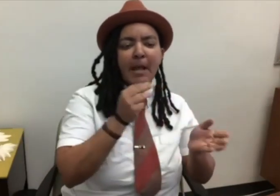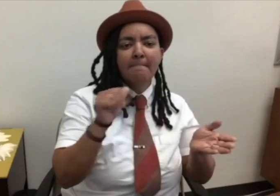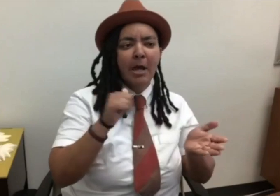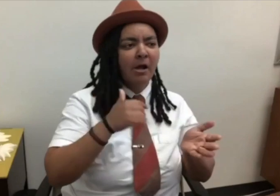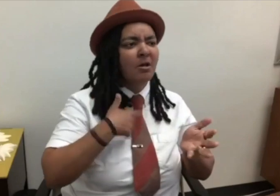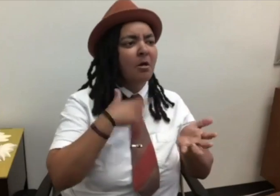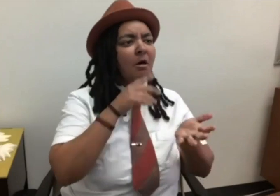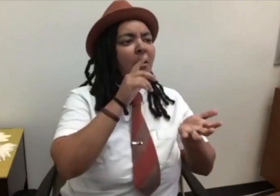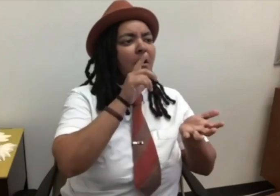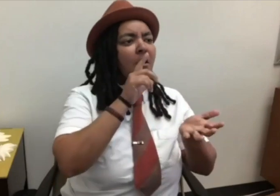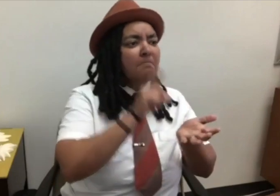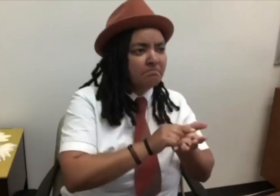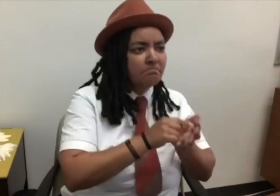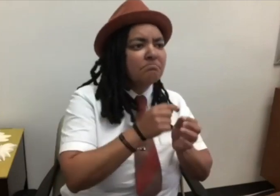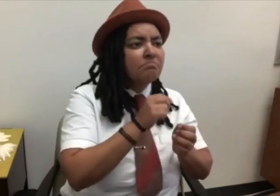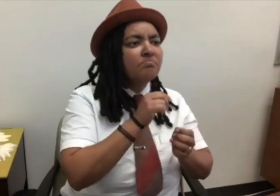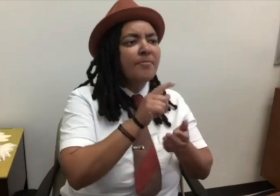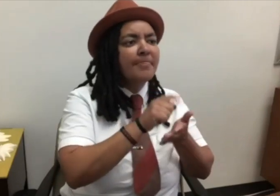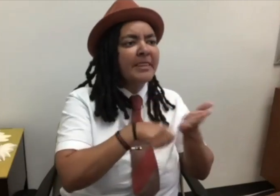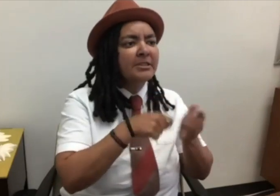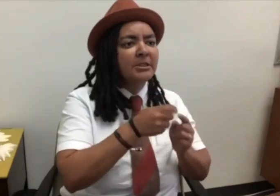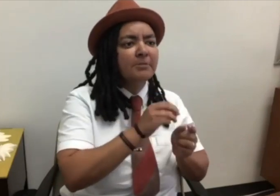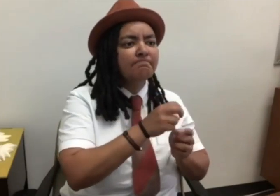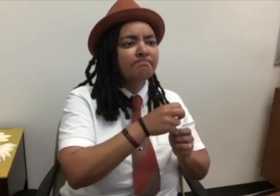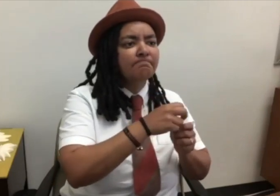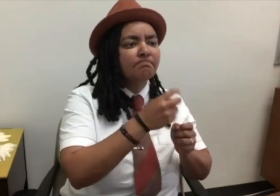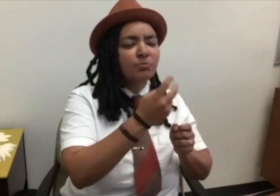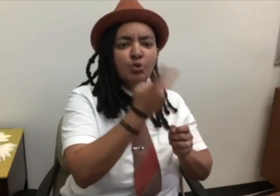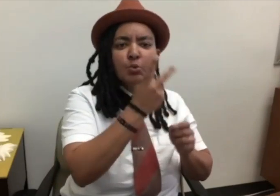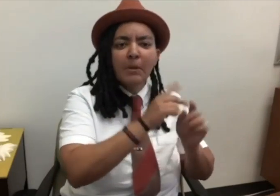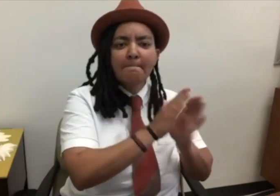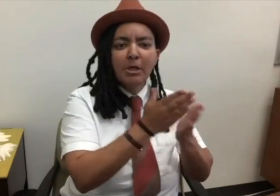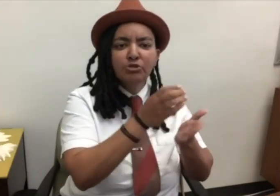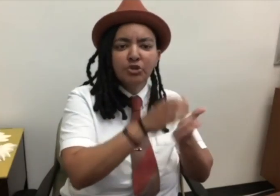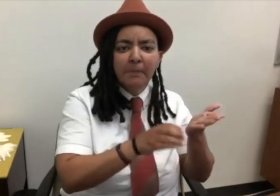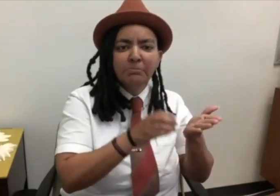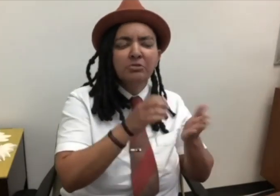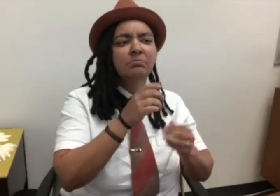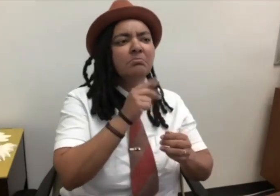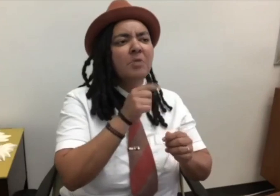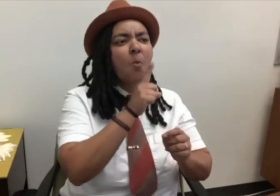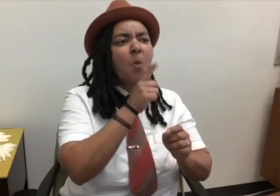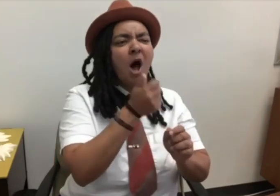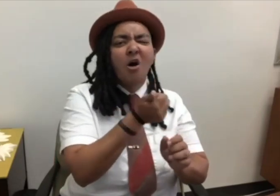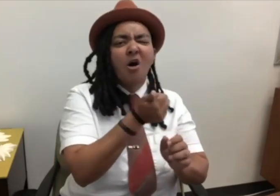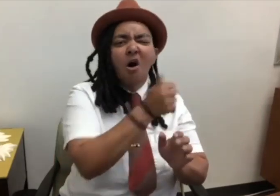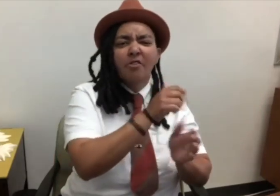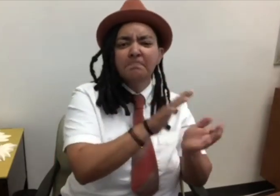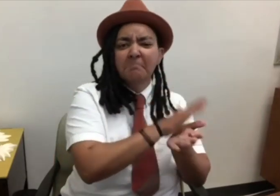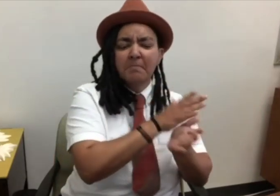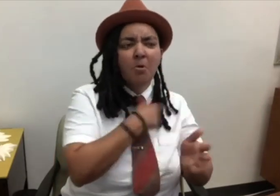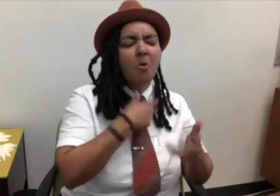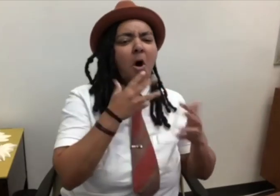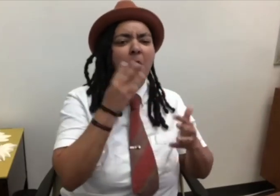had already focused on having things published previously to this, and there were some chapters and